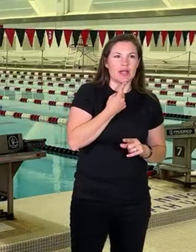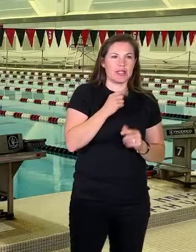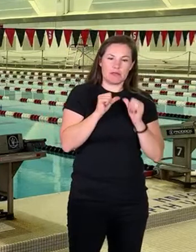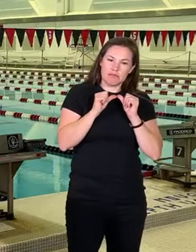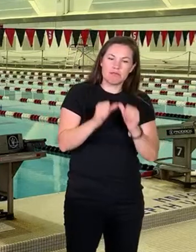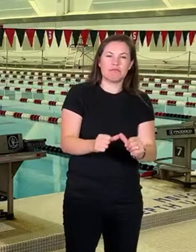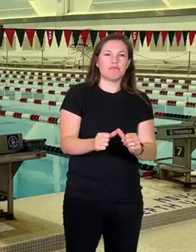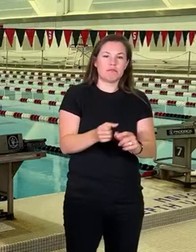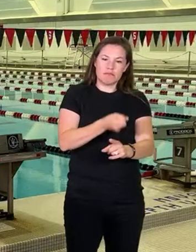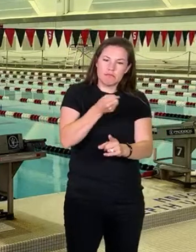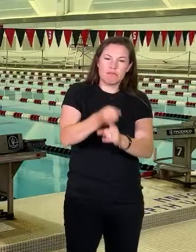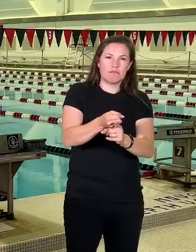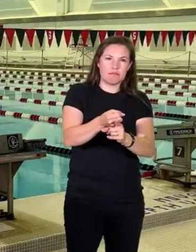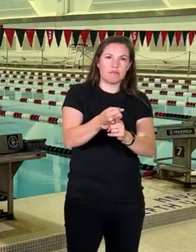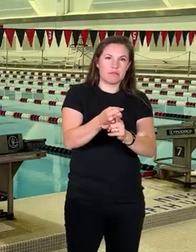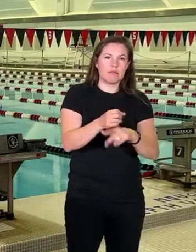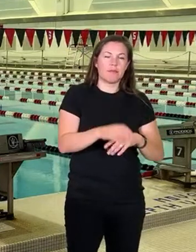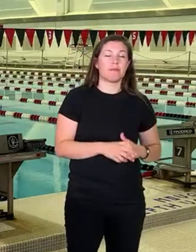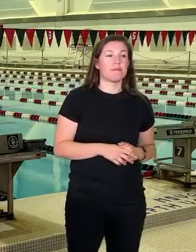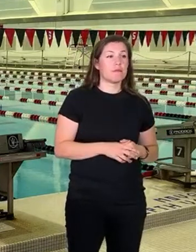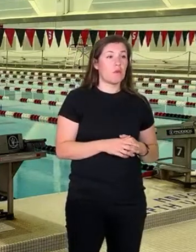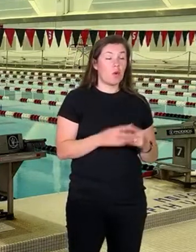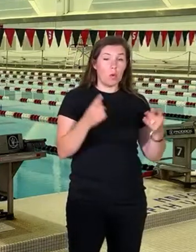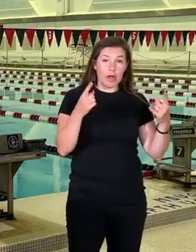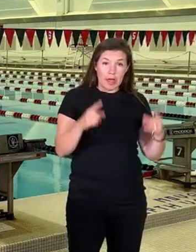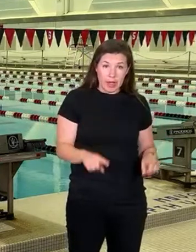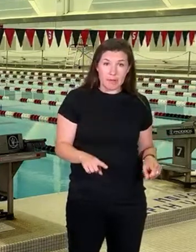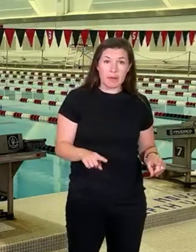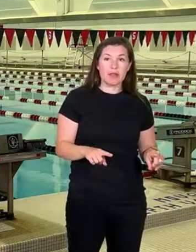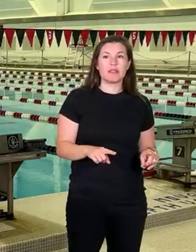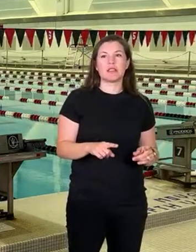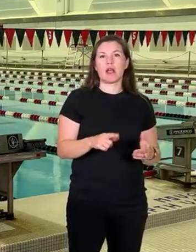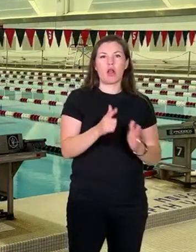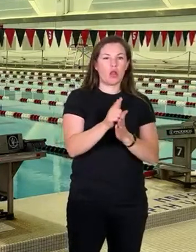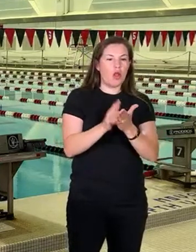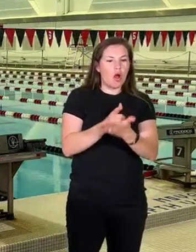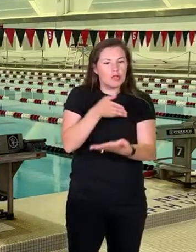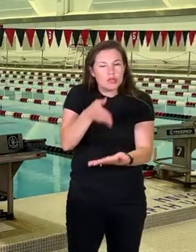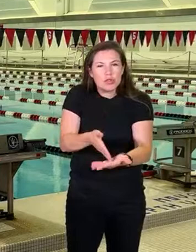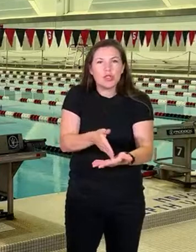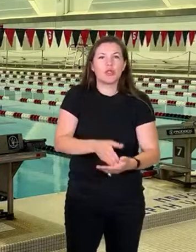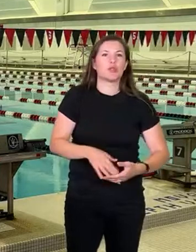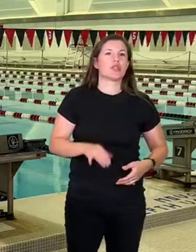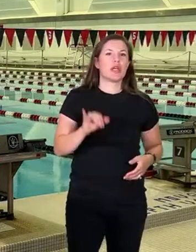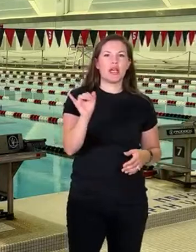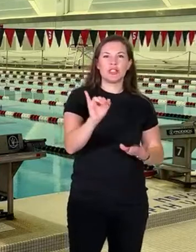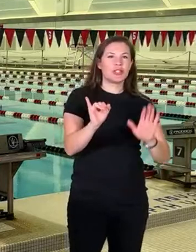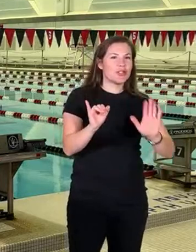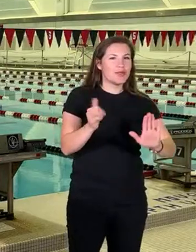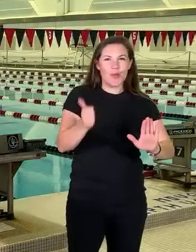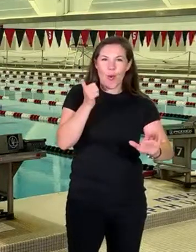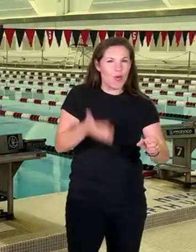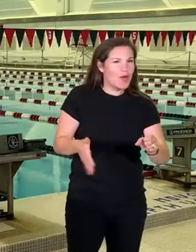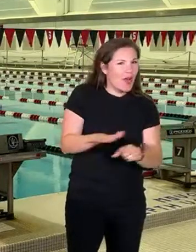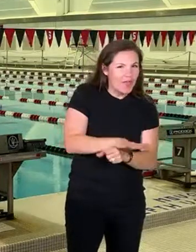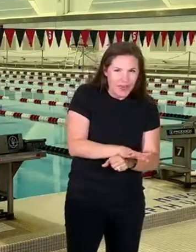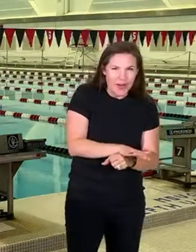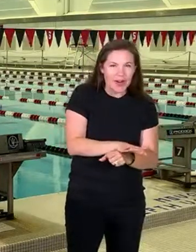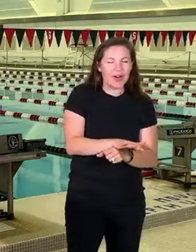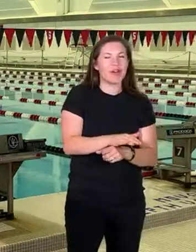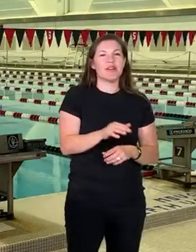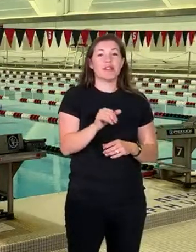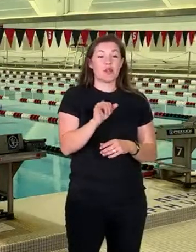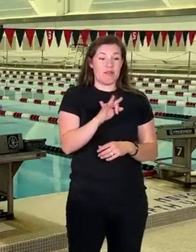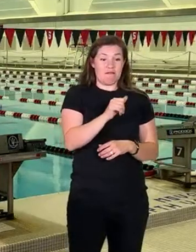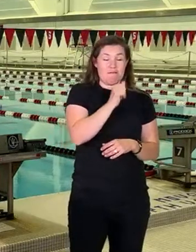as a result of it. And what ended up happening of it, of course, are lawsuits and finding out that insurance does not cover if you're using